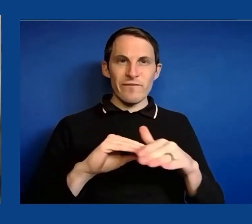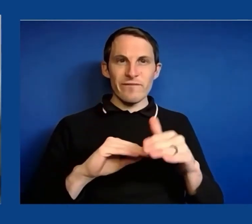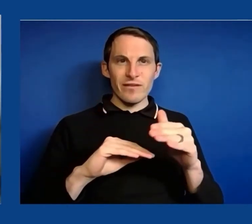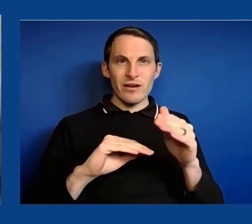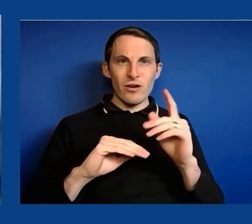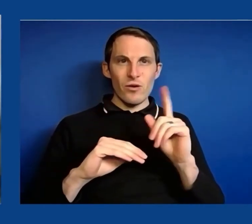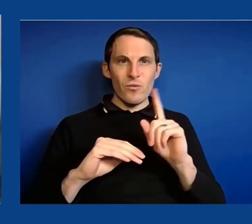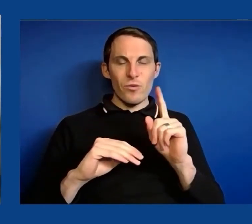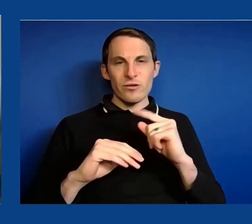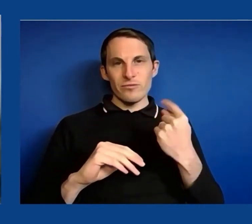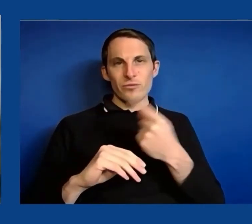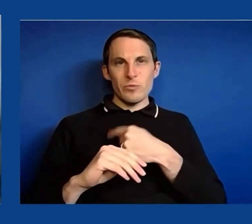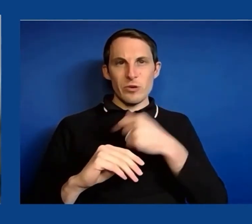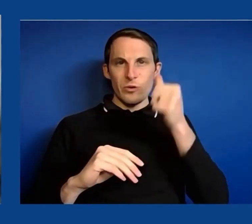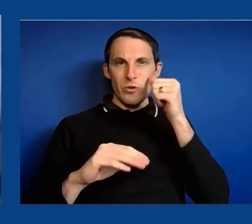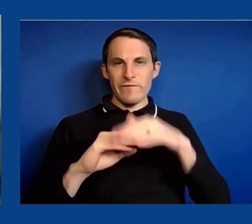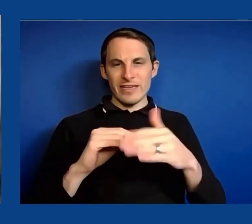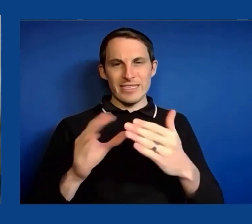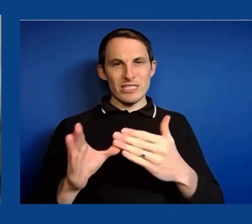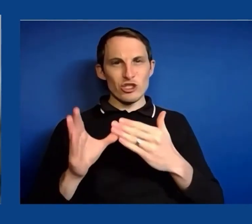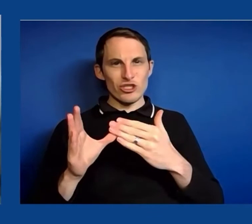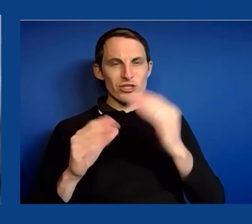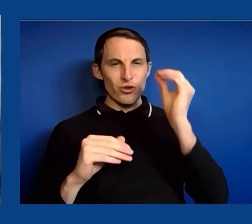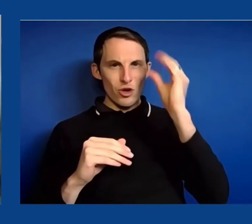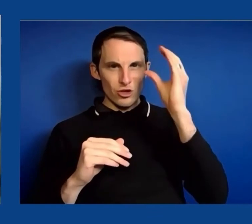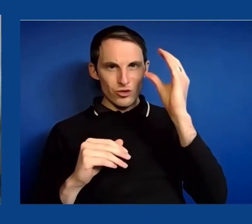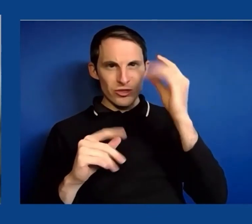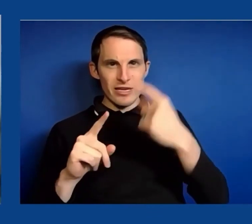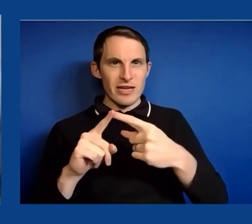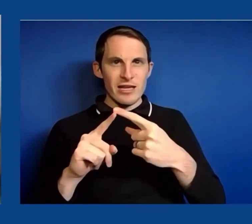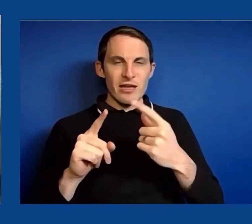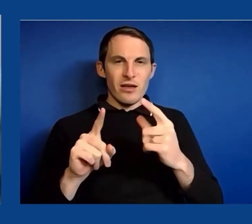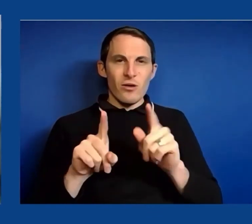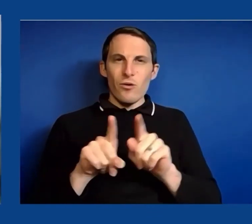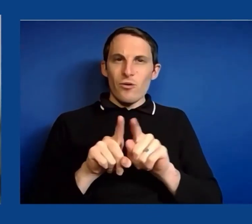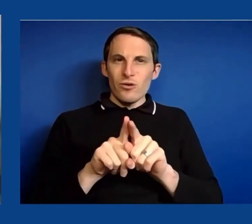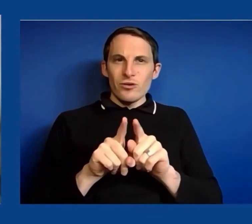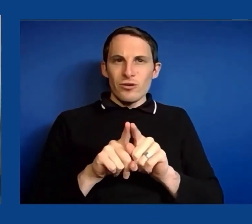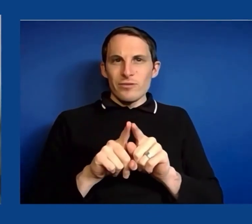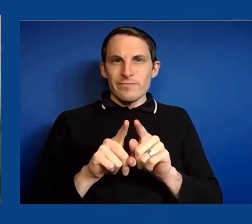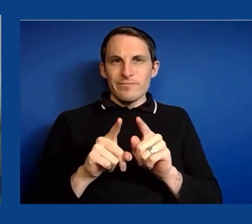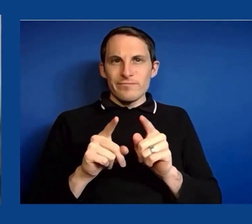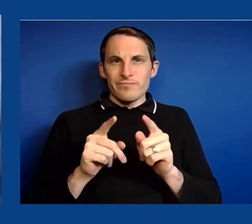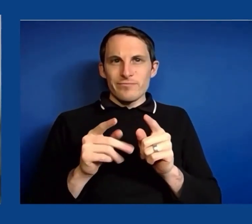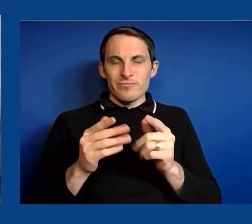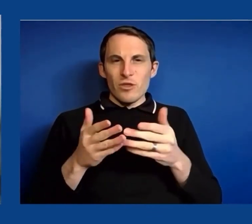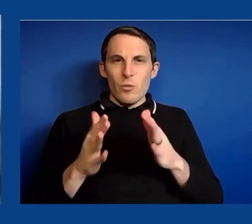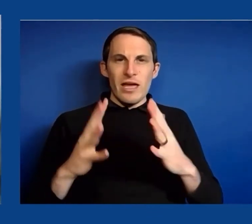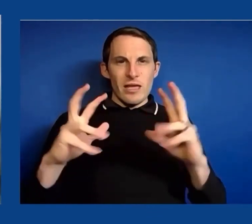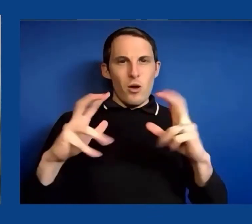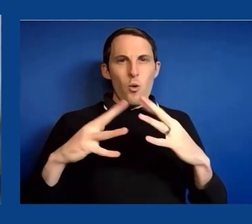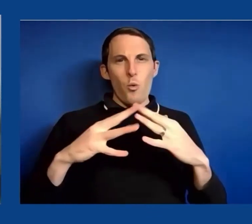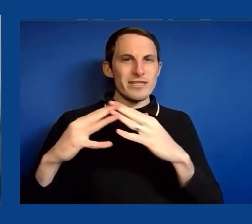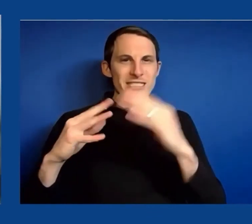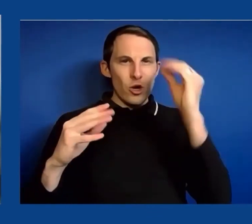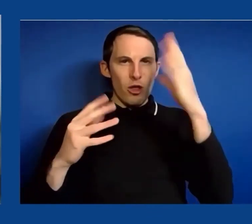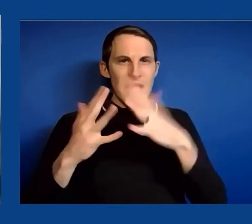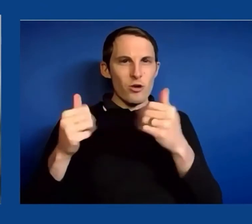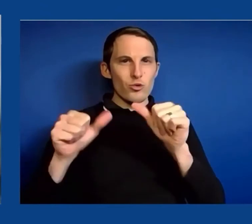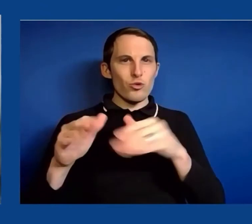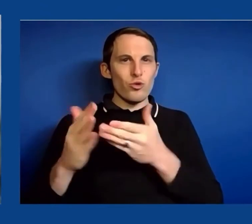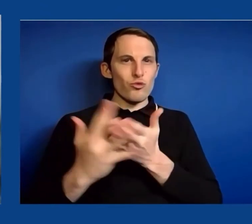as Indigenous knowledges and the way that Western knowledge operates through institutions